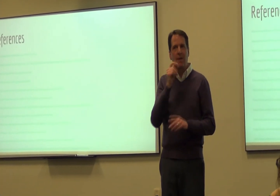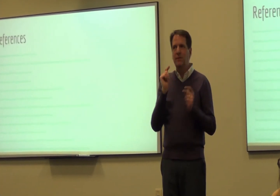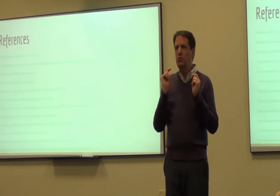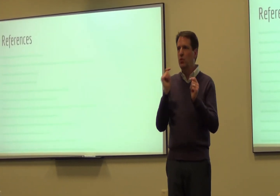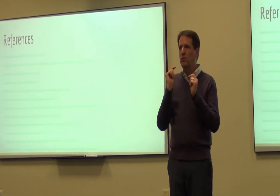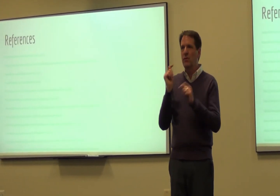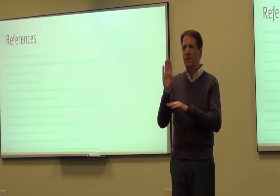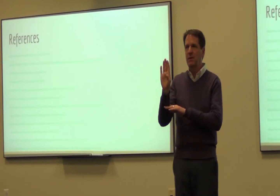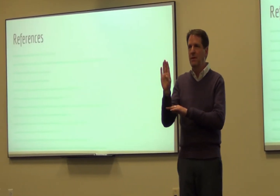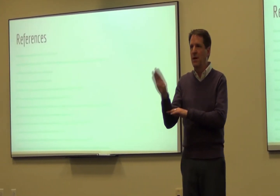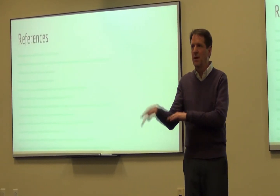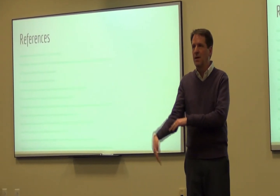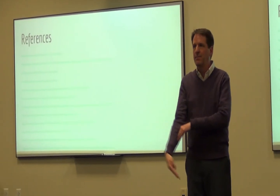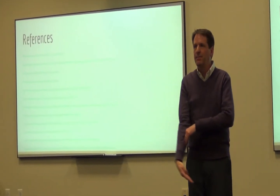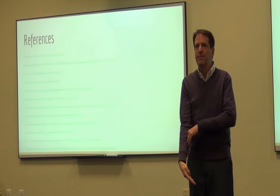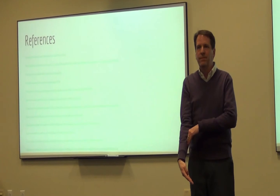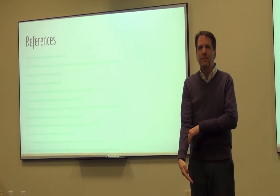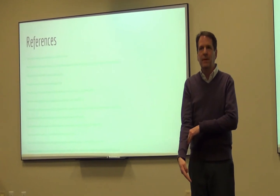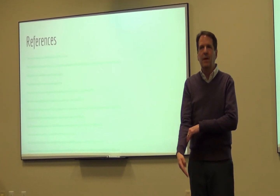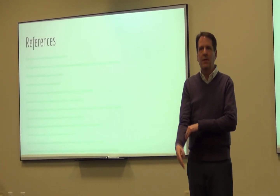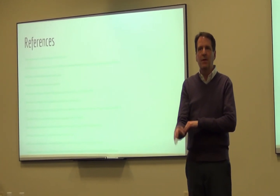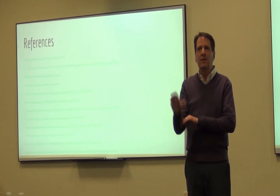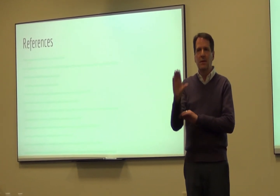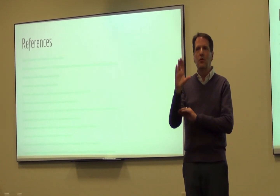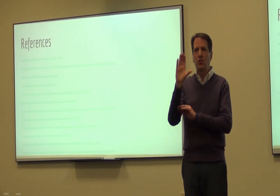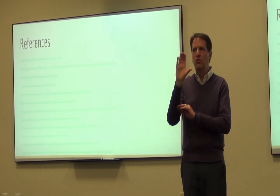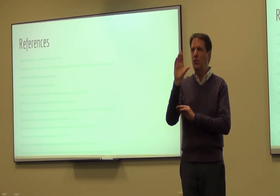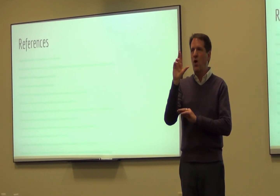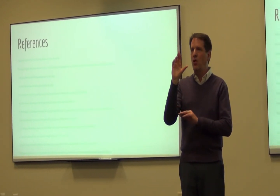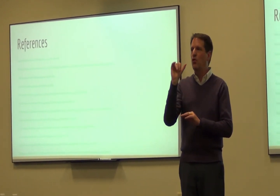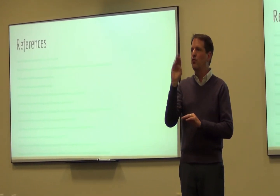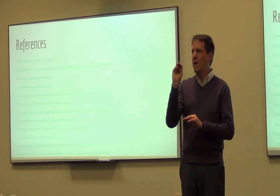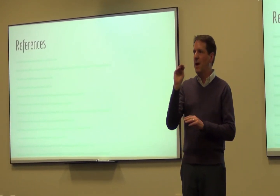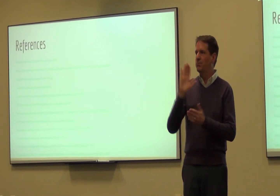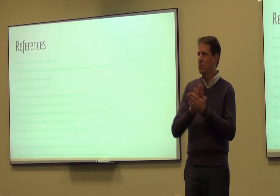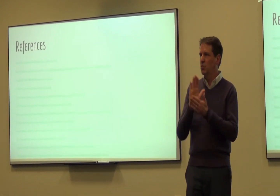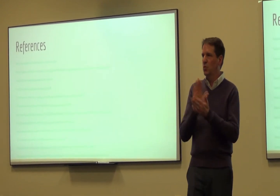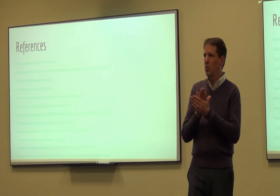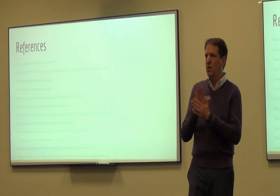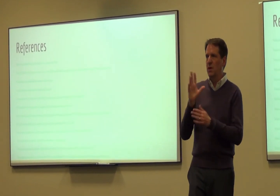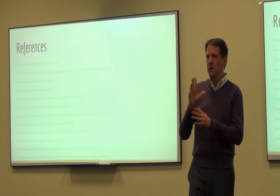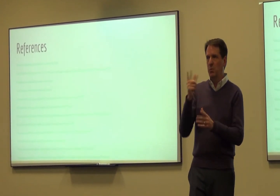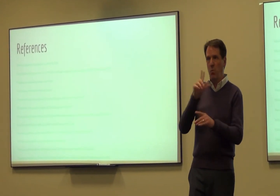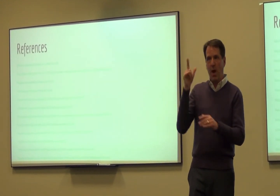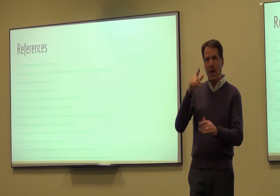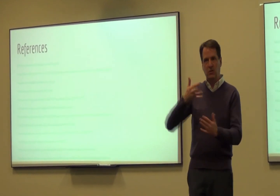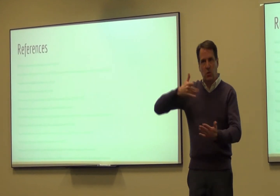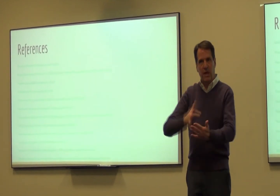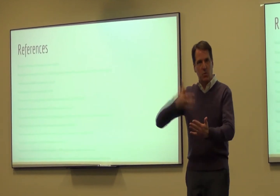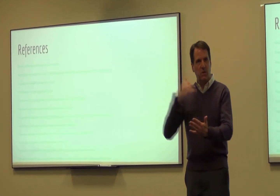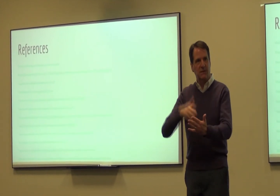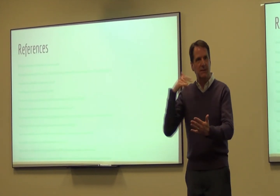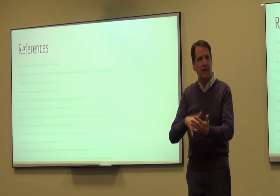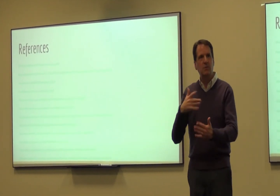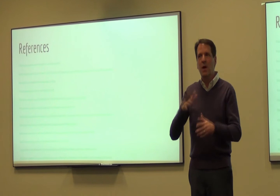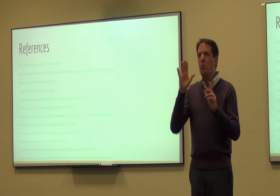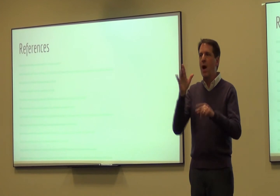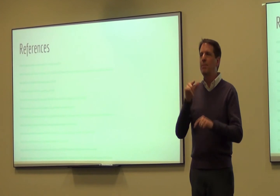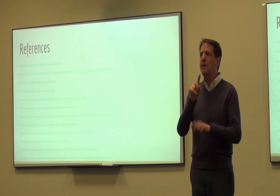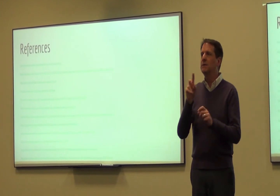them kids to private tutoring all evening, like a cram school. So you know, like when you